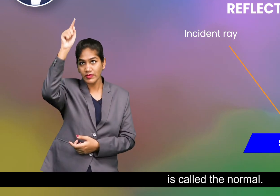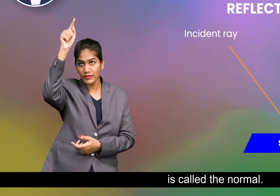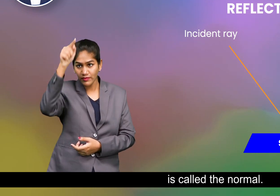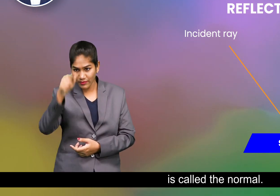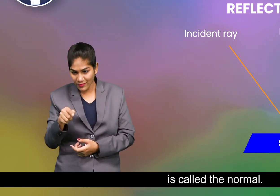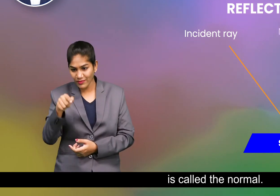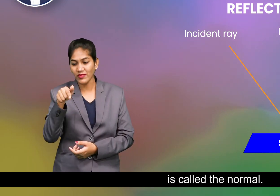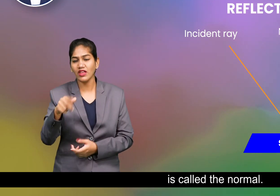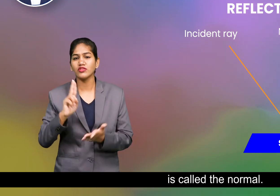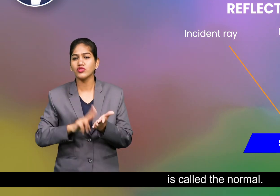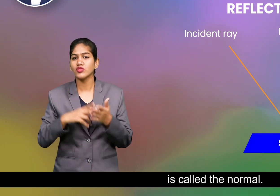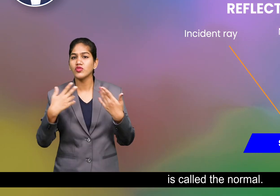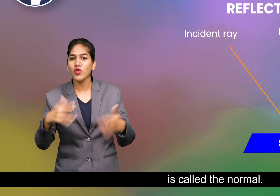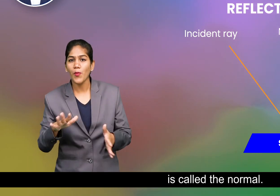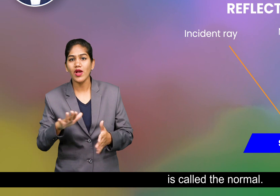is called the normal.